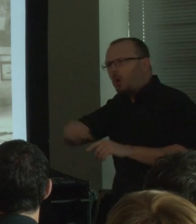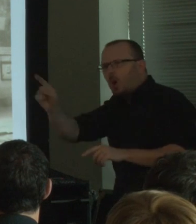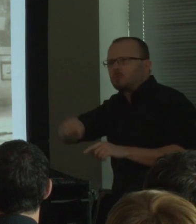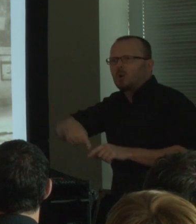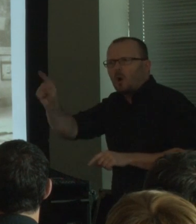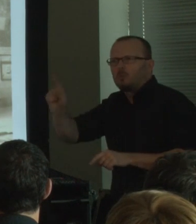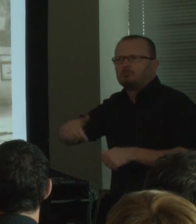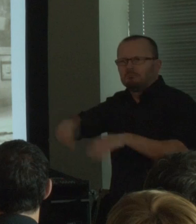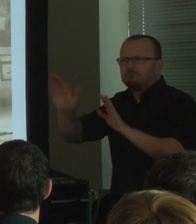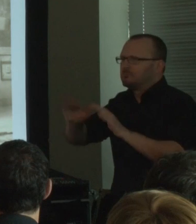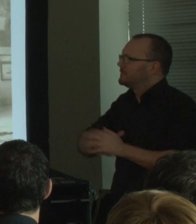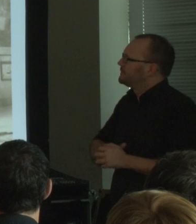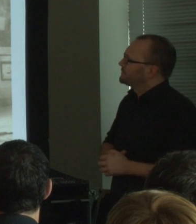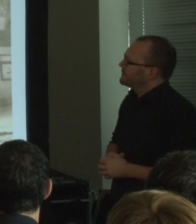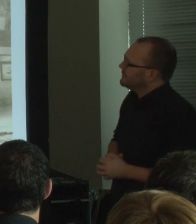home.